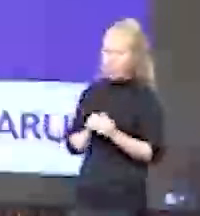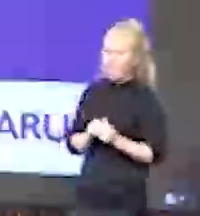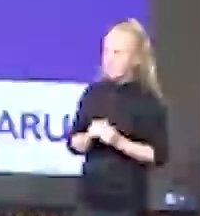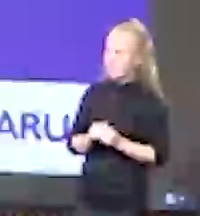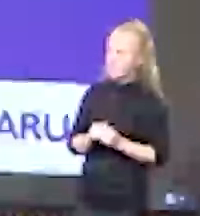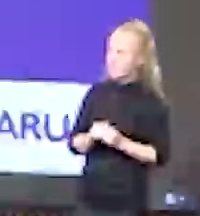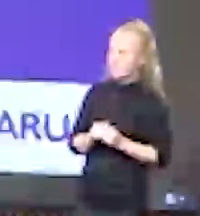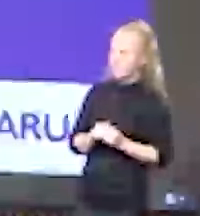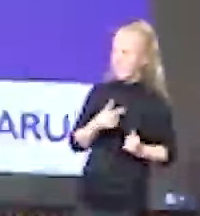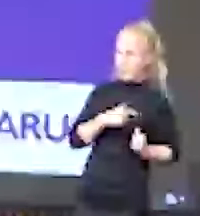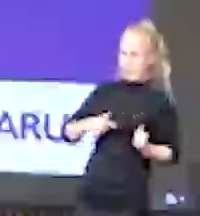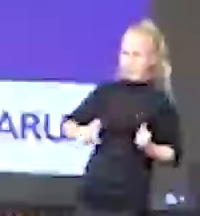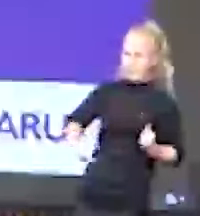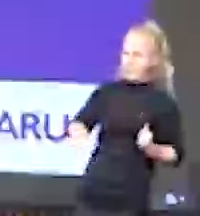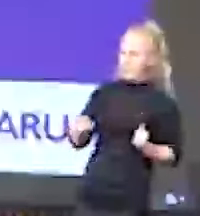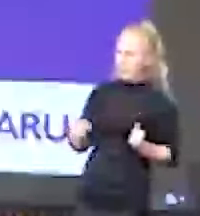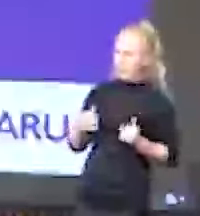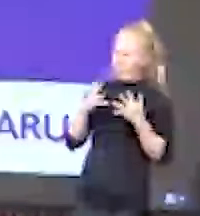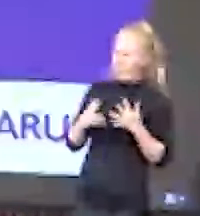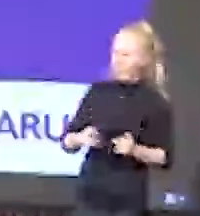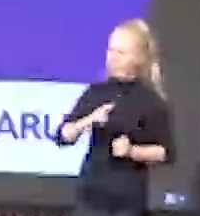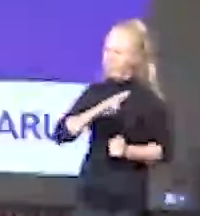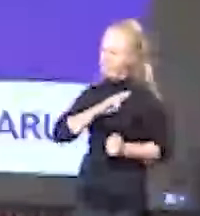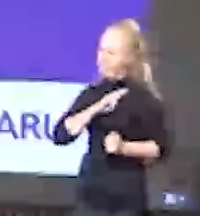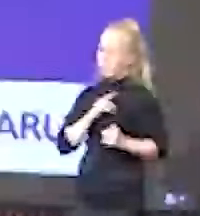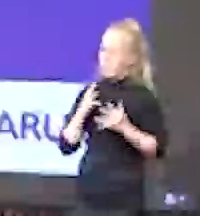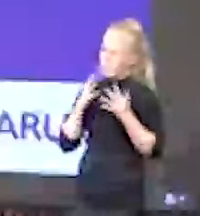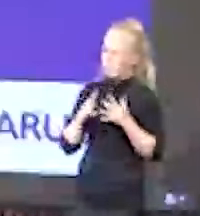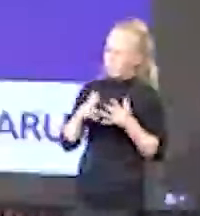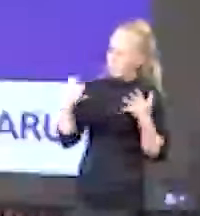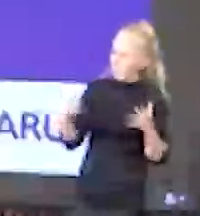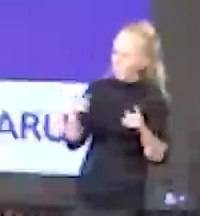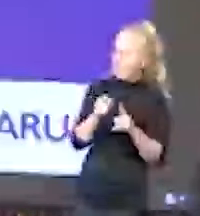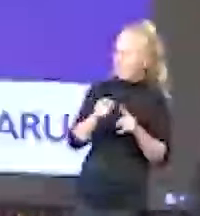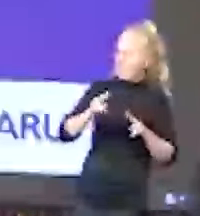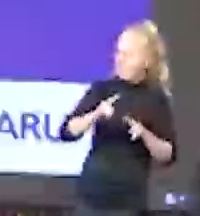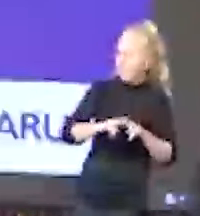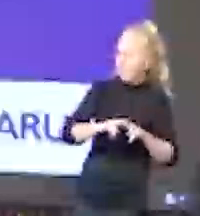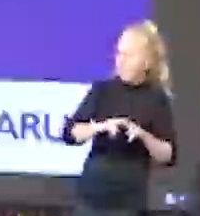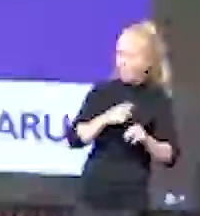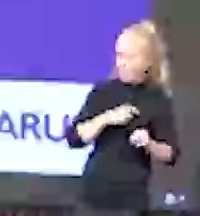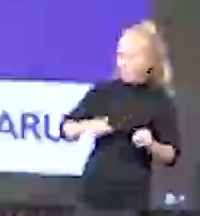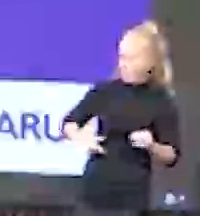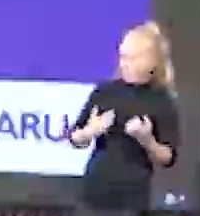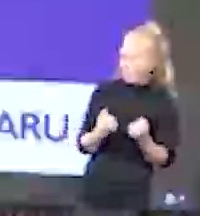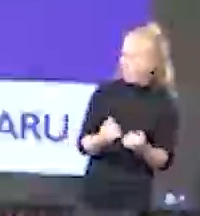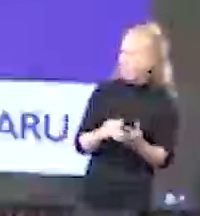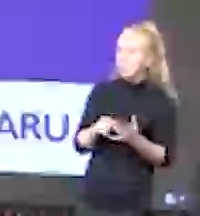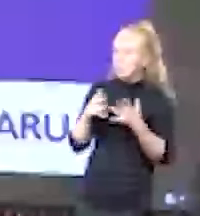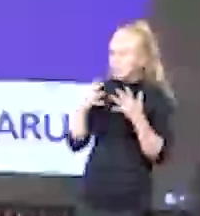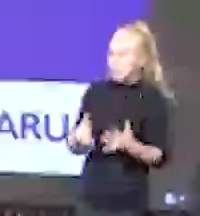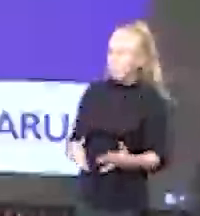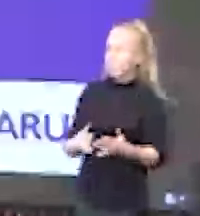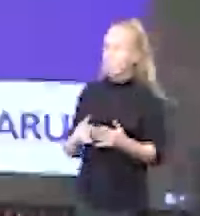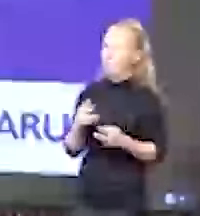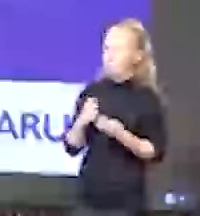Ministers, they're large portfolios. Generally, they've got multiple portfolios. So there is a lot confronting us. I think one of the